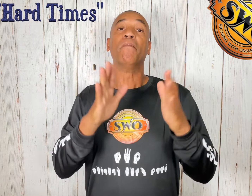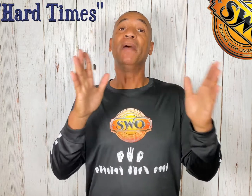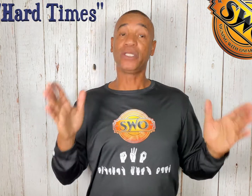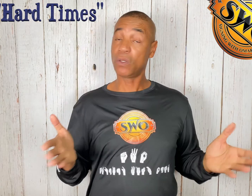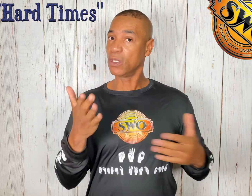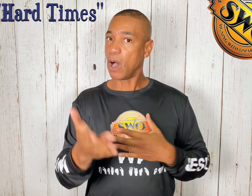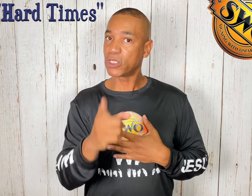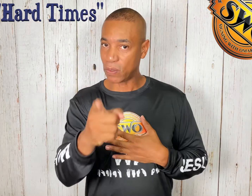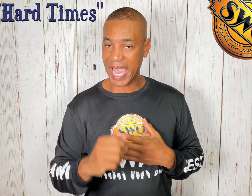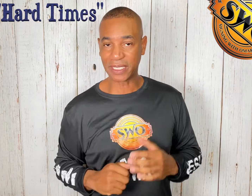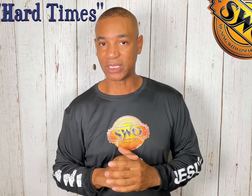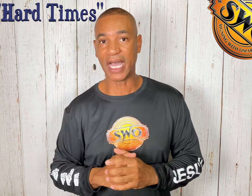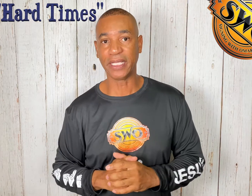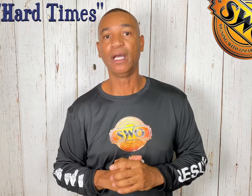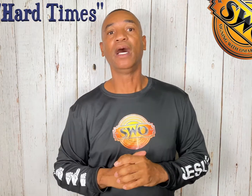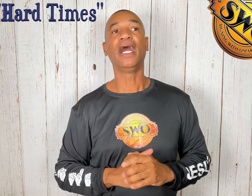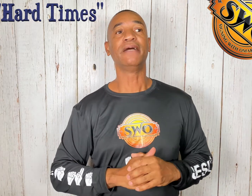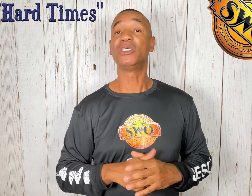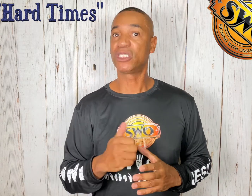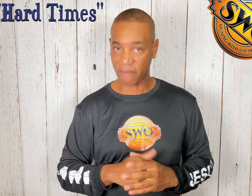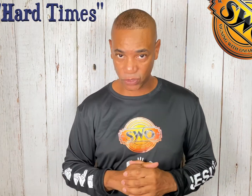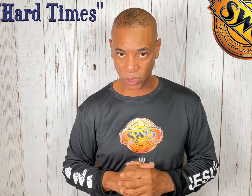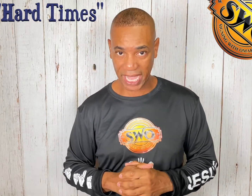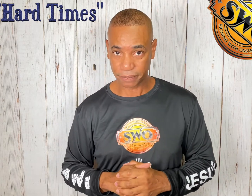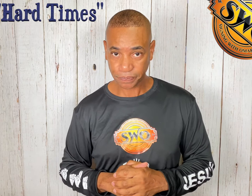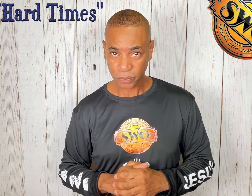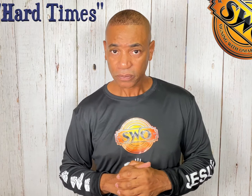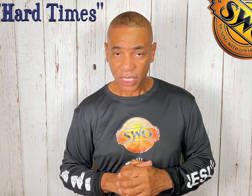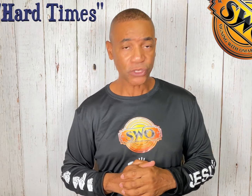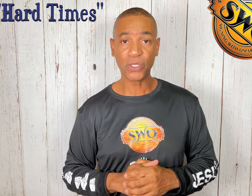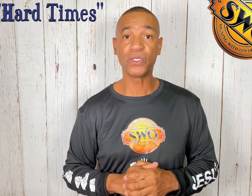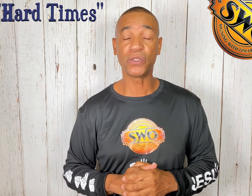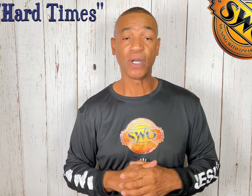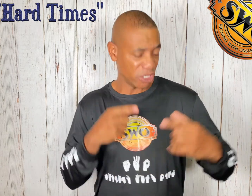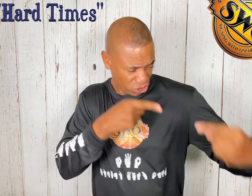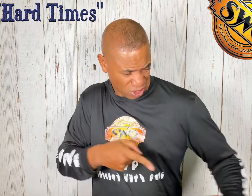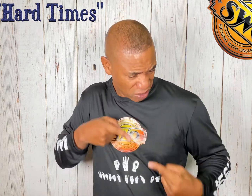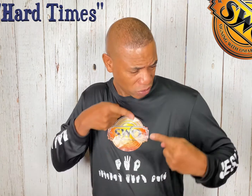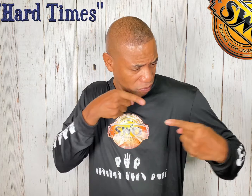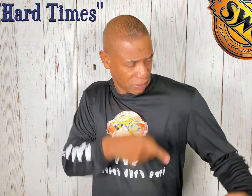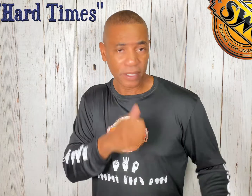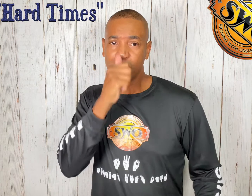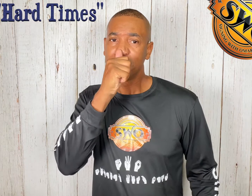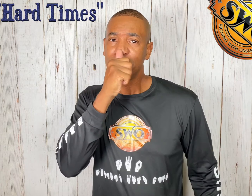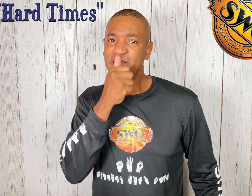But you can also add the sign suffer to that. So you can do struggle,